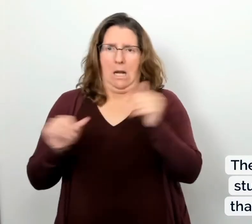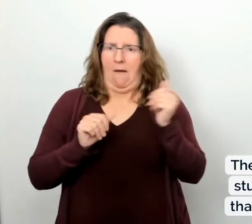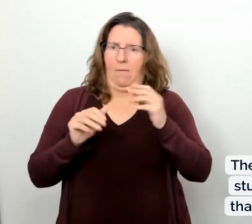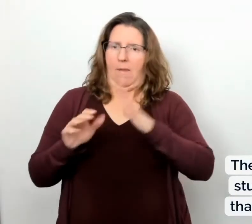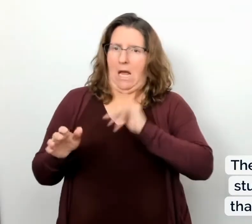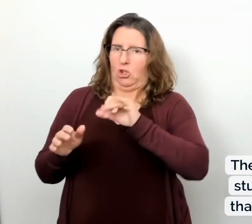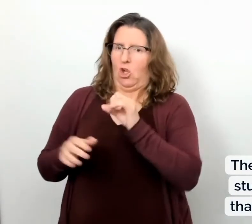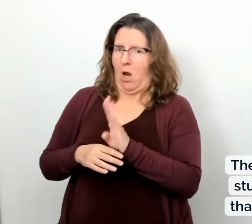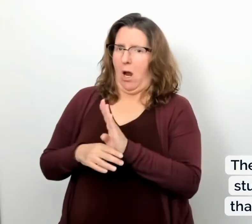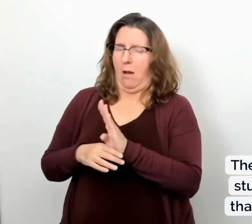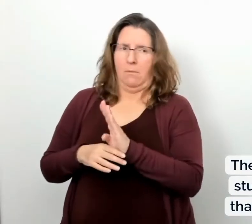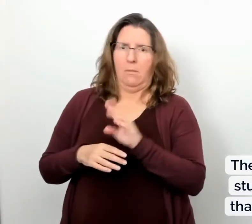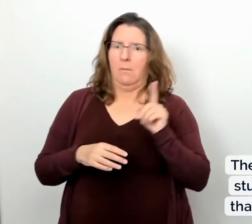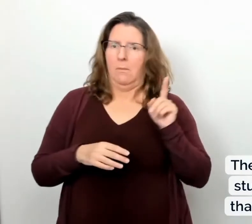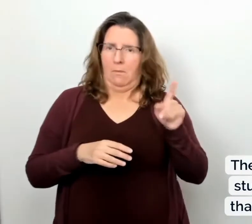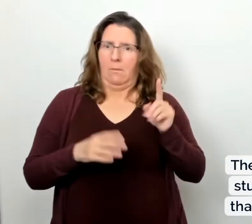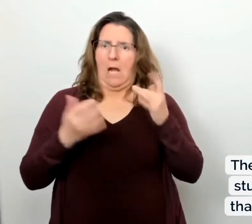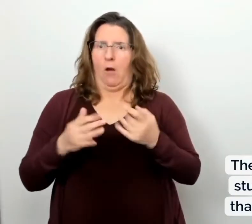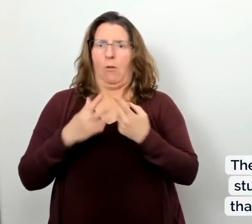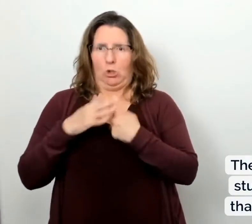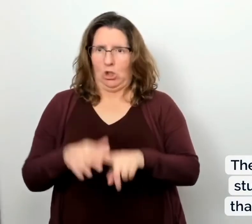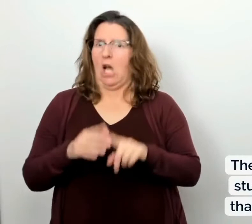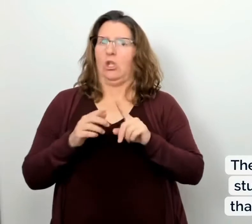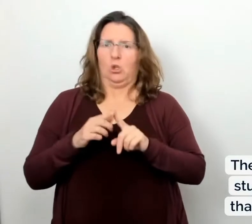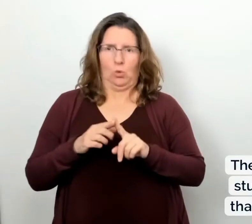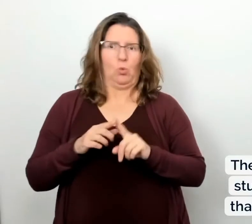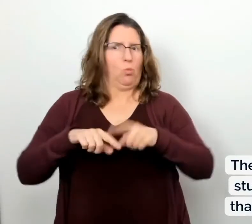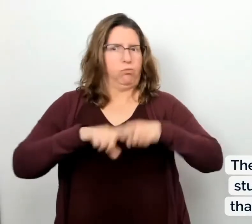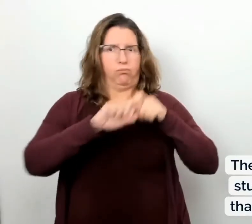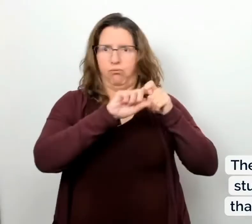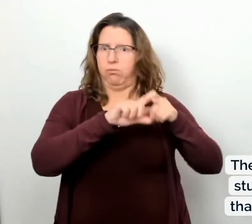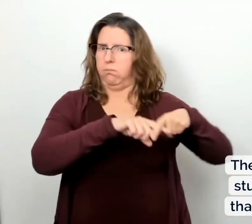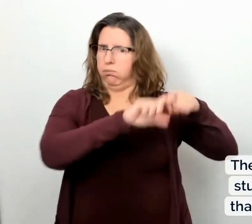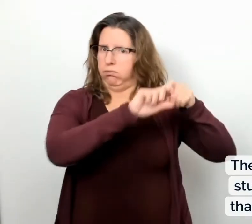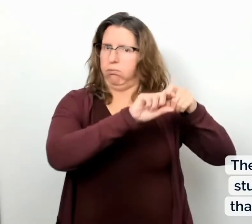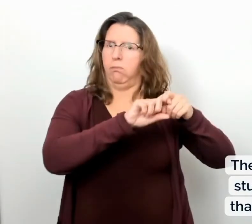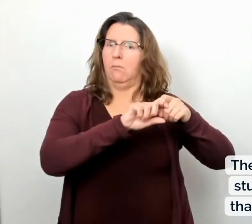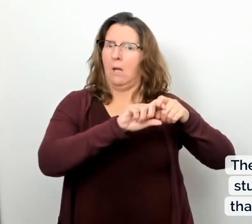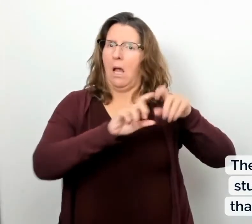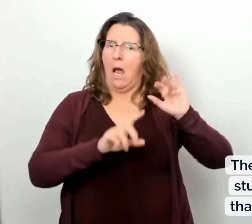Since I left my position, it seems the policy is changing to suspend IQ testing for deaf